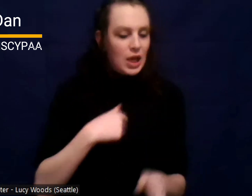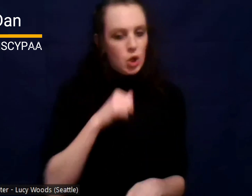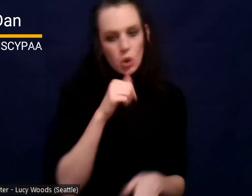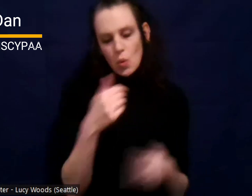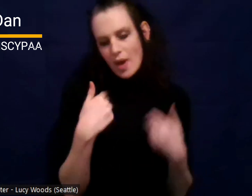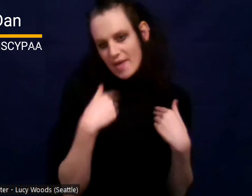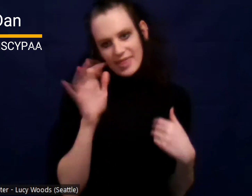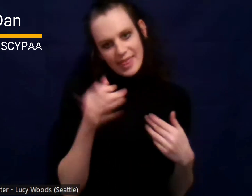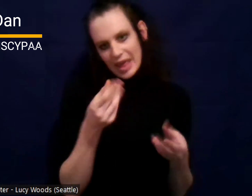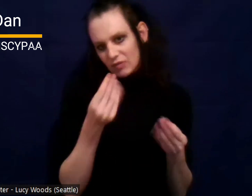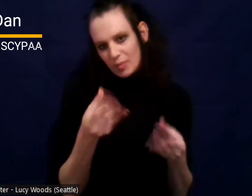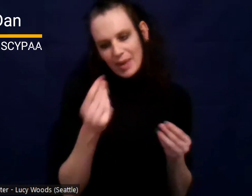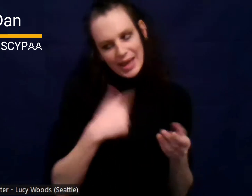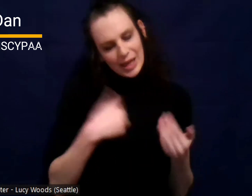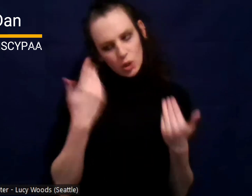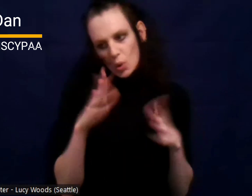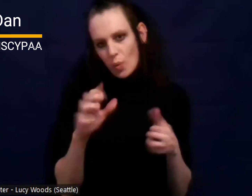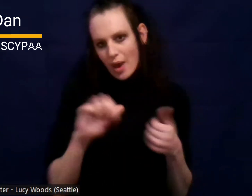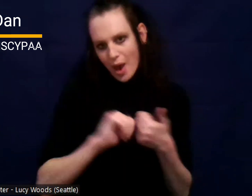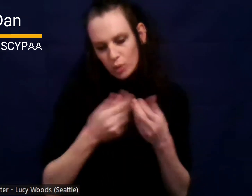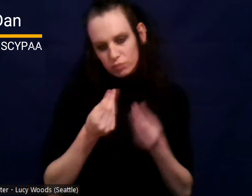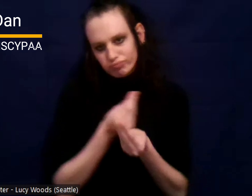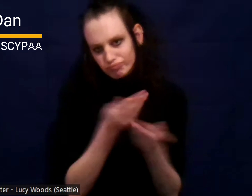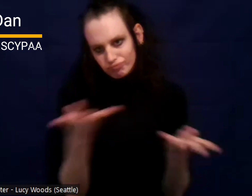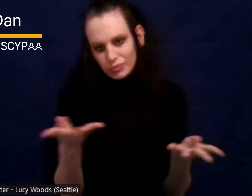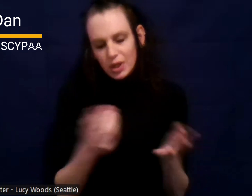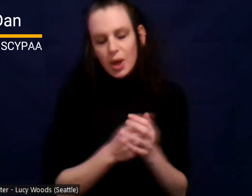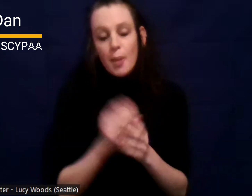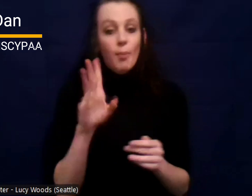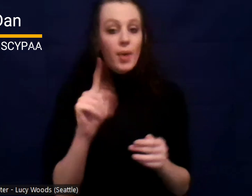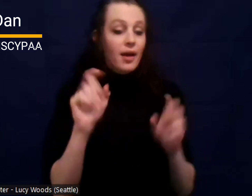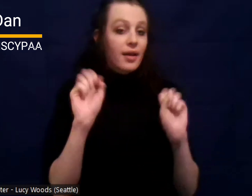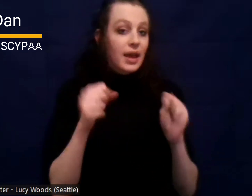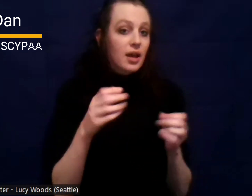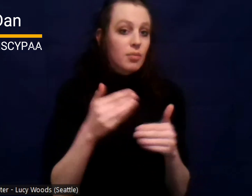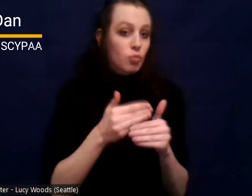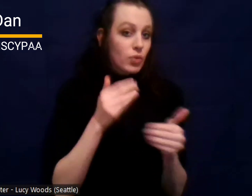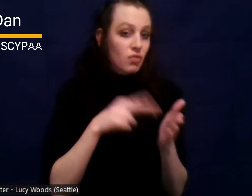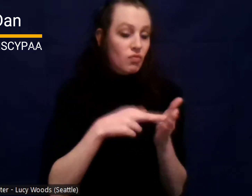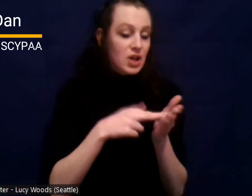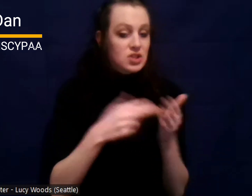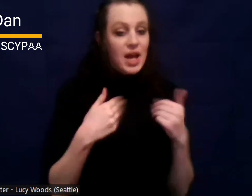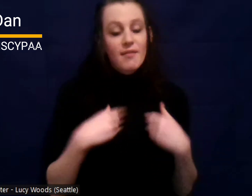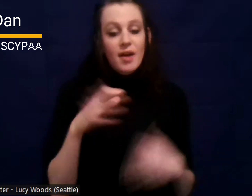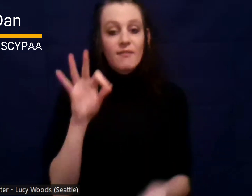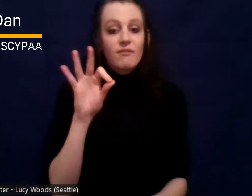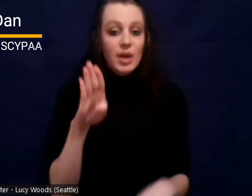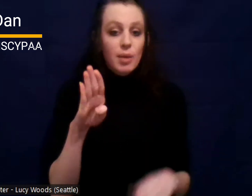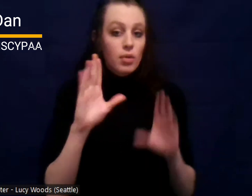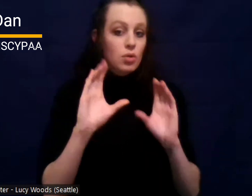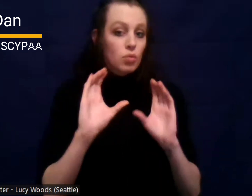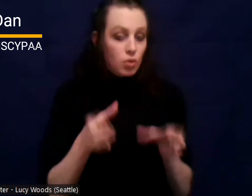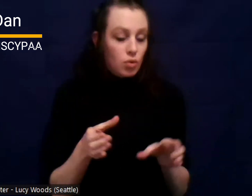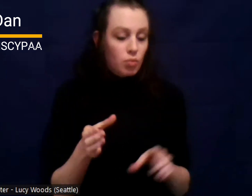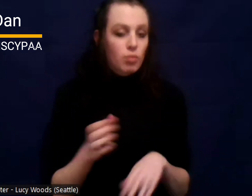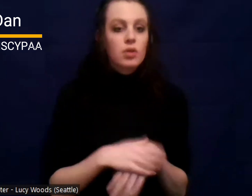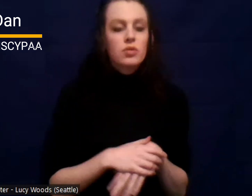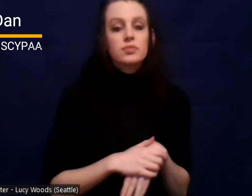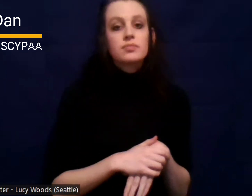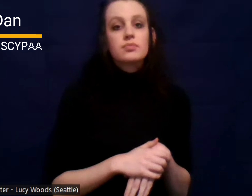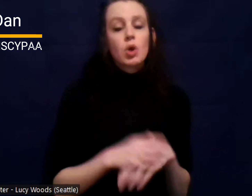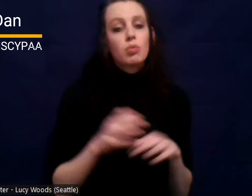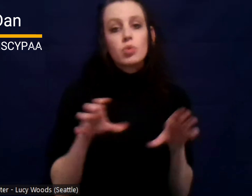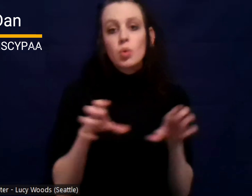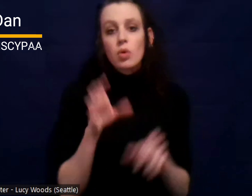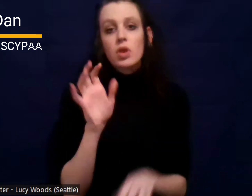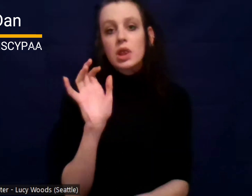know how to like give it to you guys, but you can pre-reg. You can Facebook us. We got a Facebook group for PENNSCYPAA, so feel free to do that, and you'll